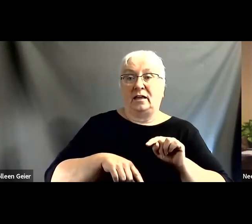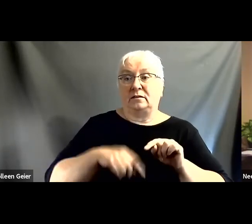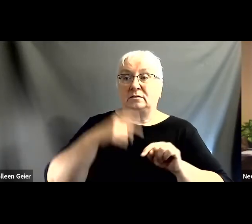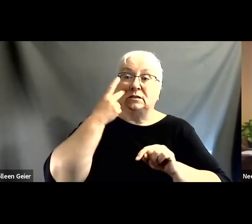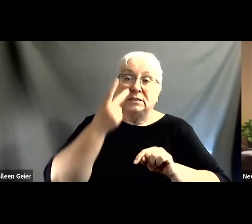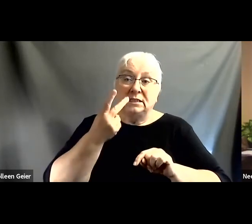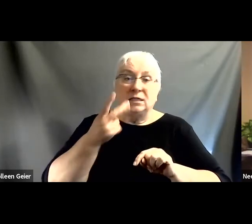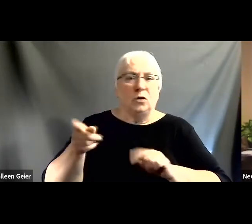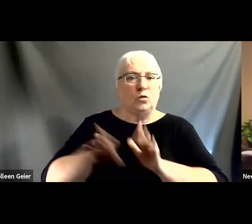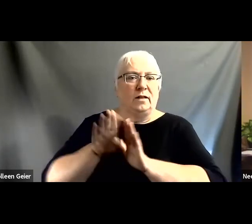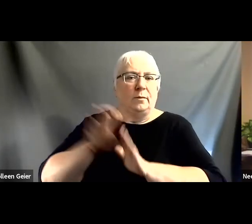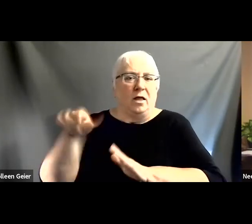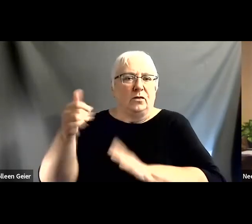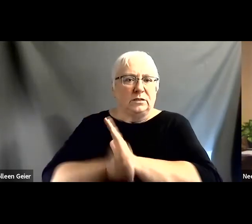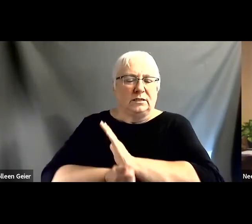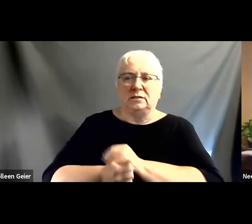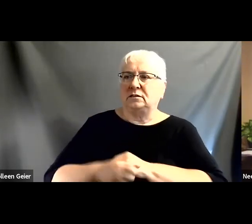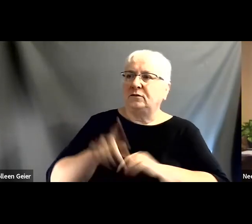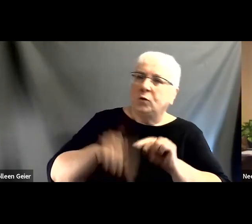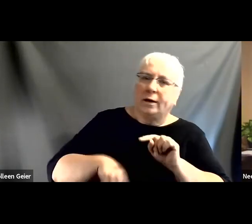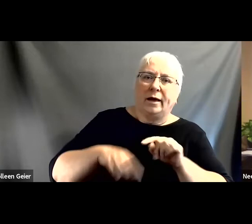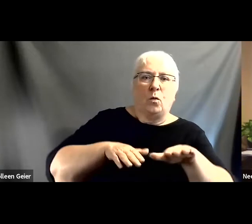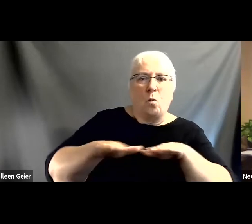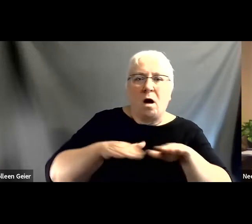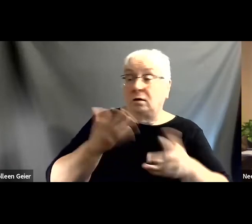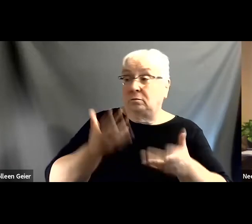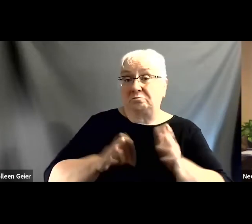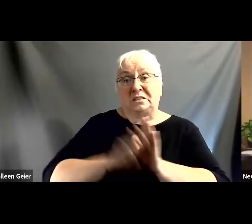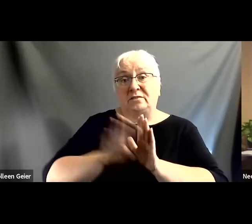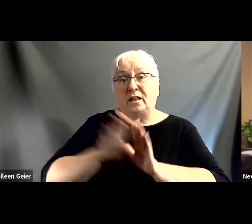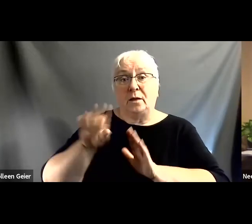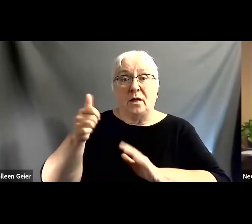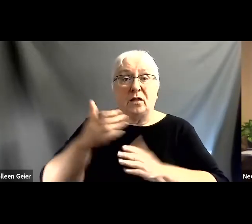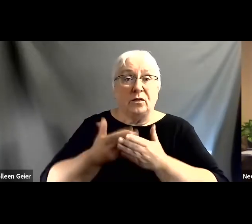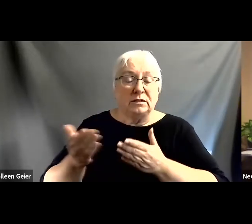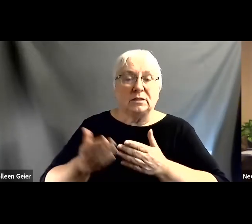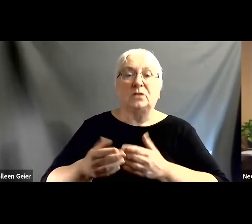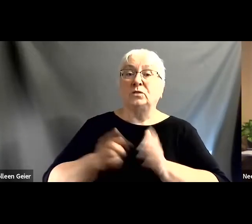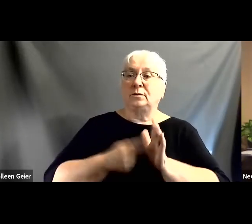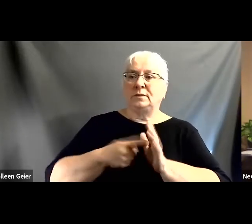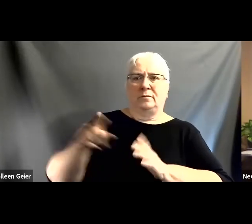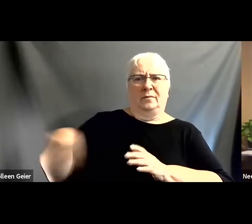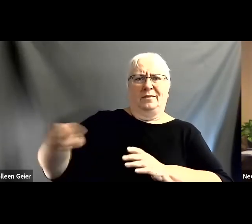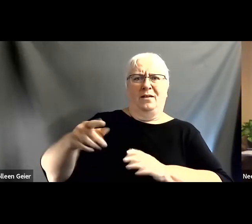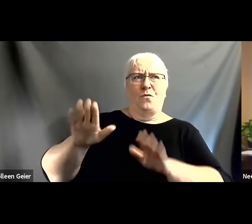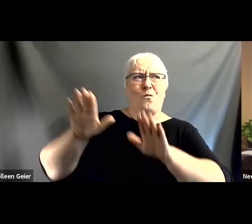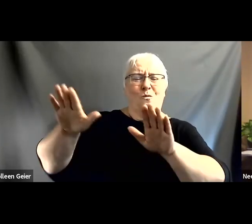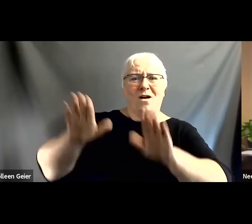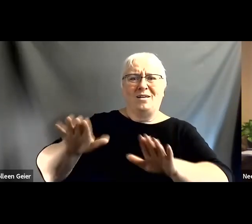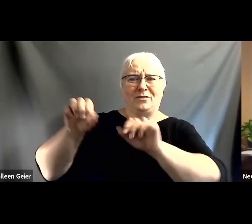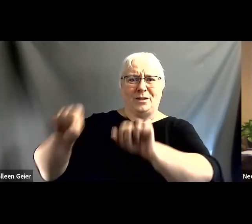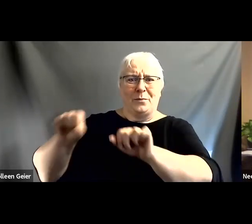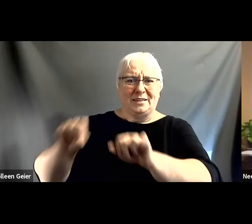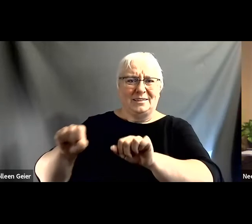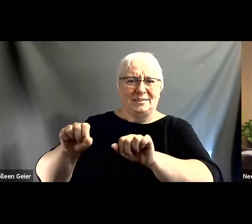these people actually have greater abilities sometimes than the people who have abilities. And that is sometimes hard